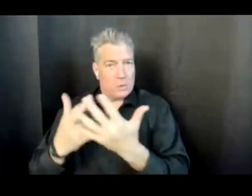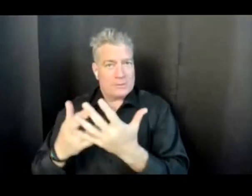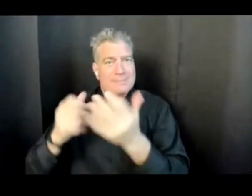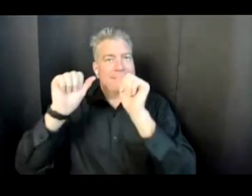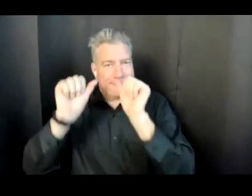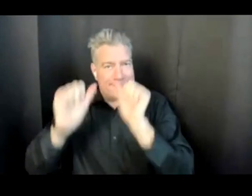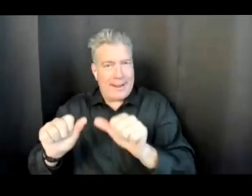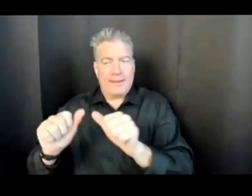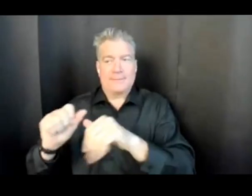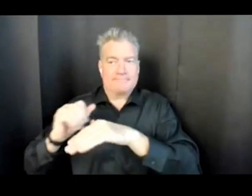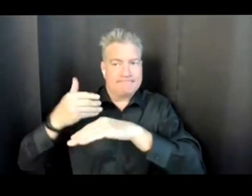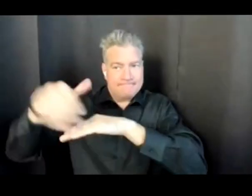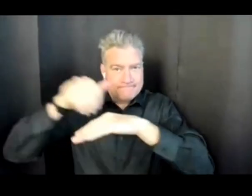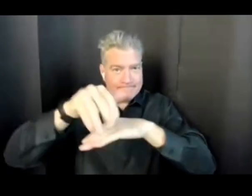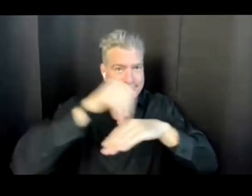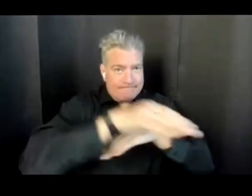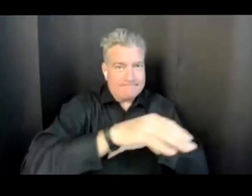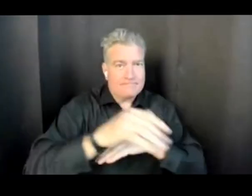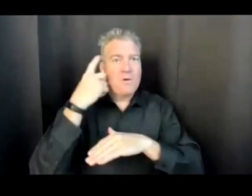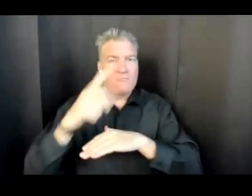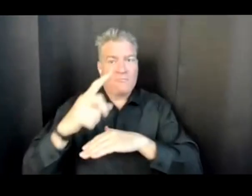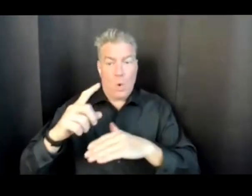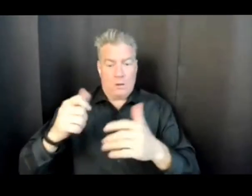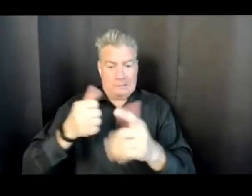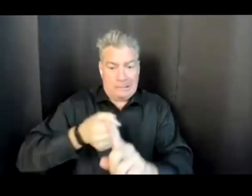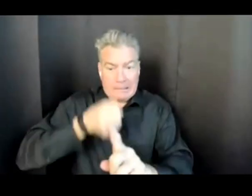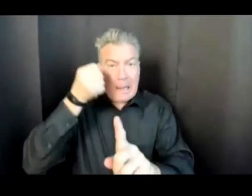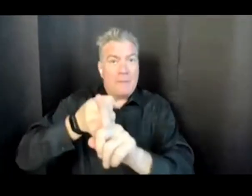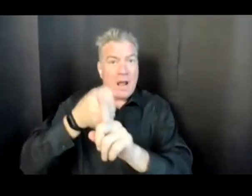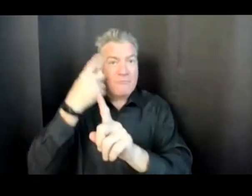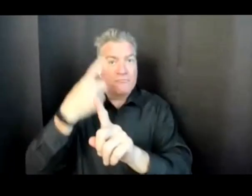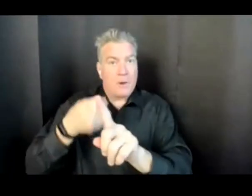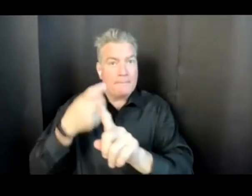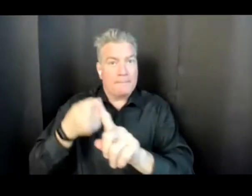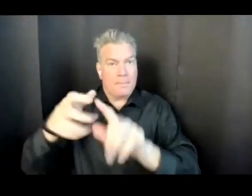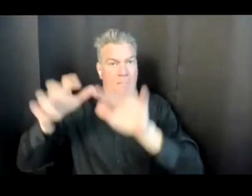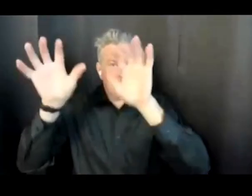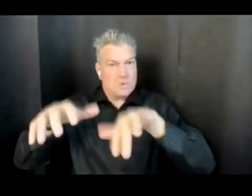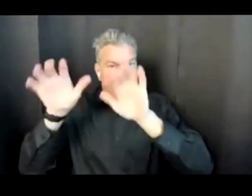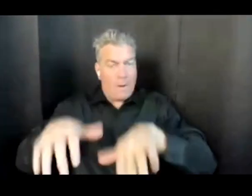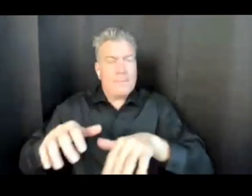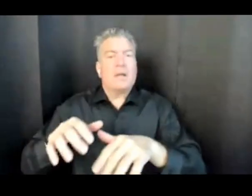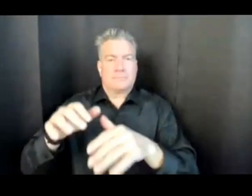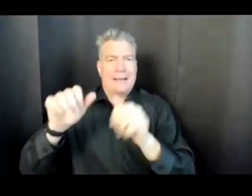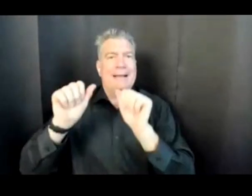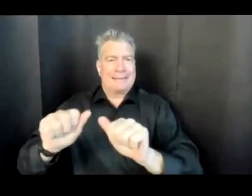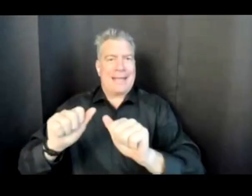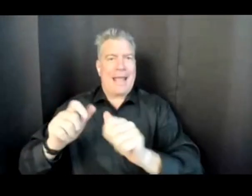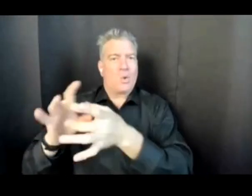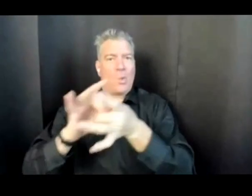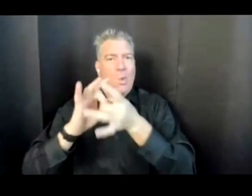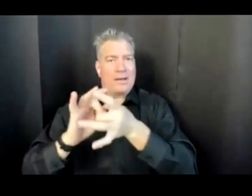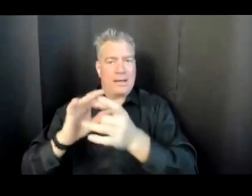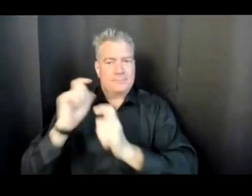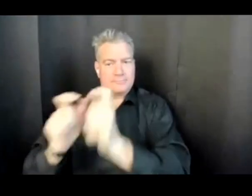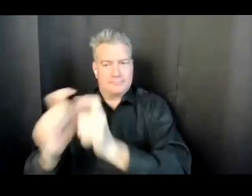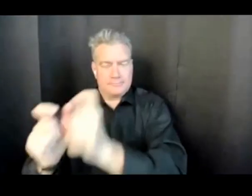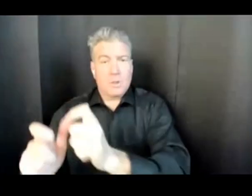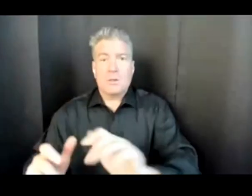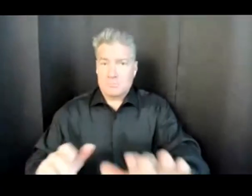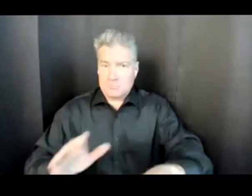help alleviate the impacts of the storm if requested. Now, I want to remind everybody, we're not out of this